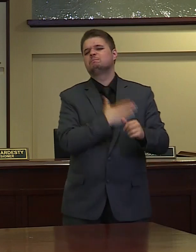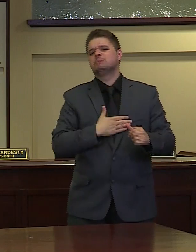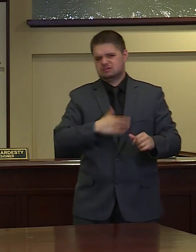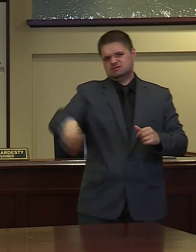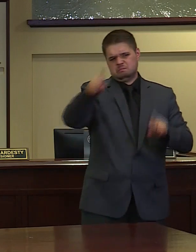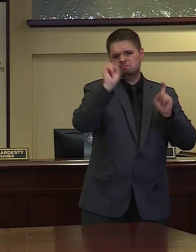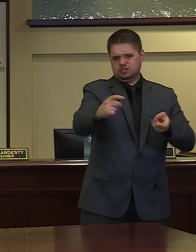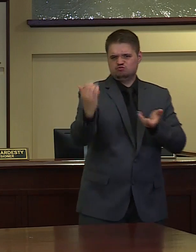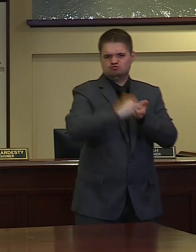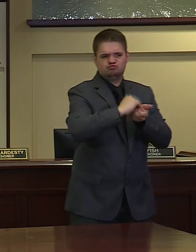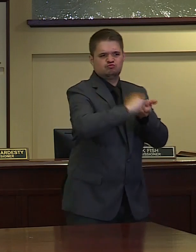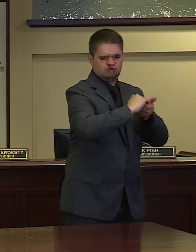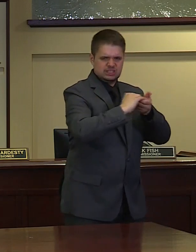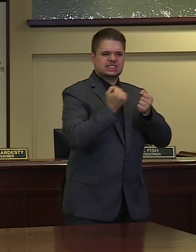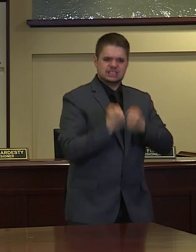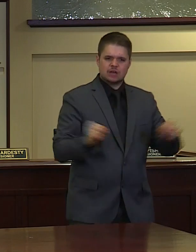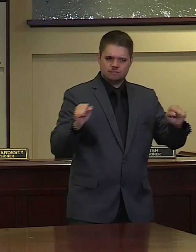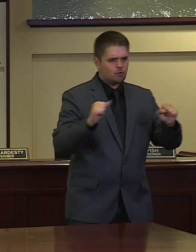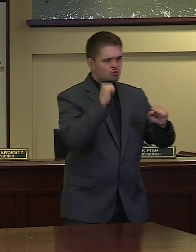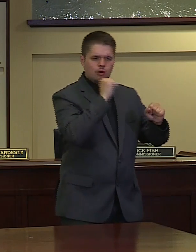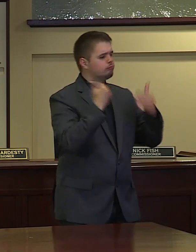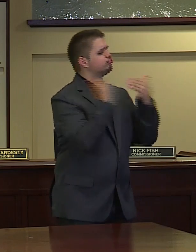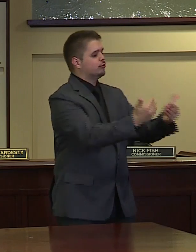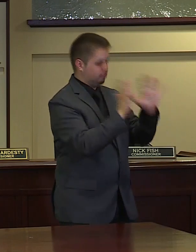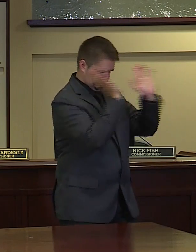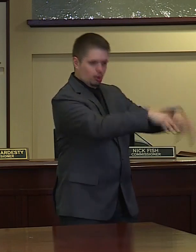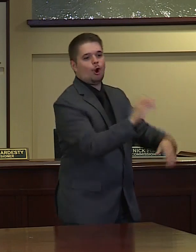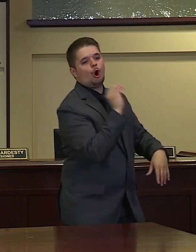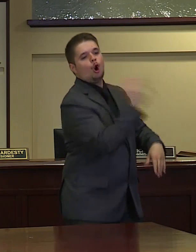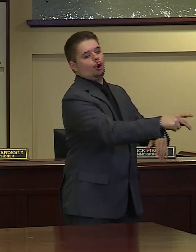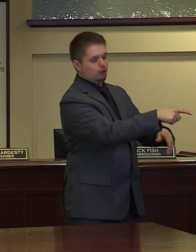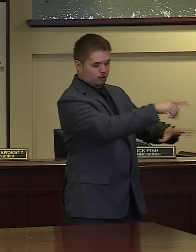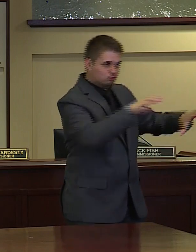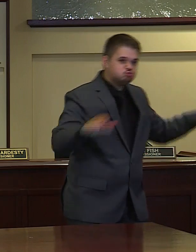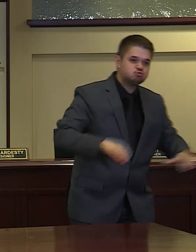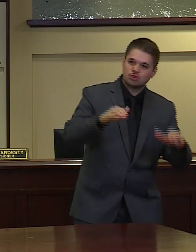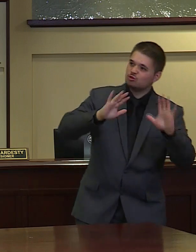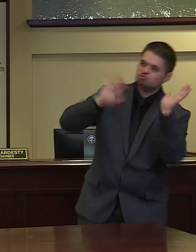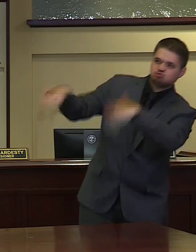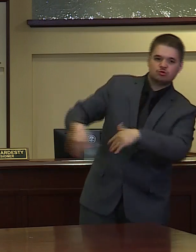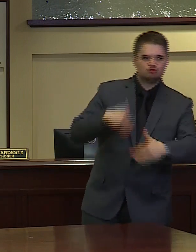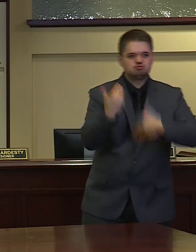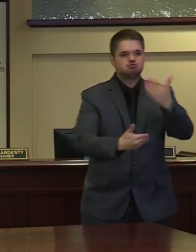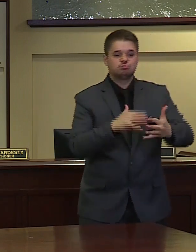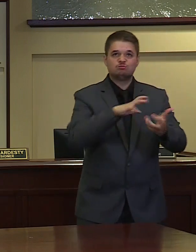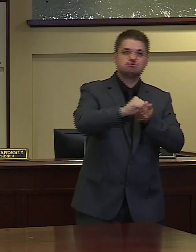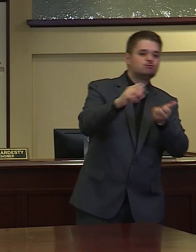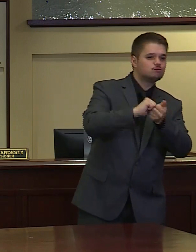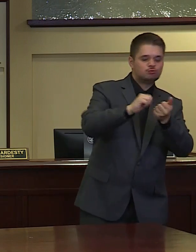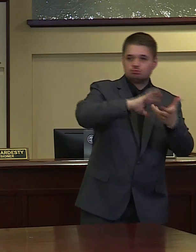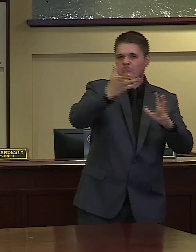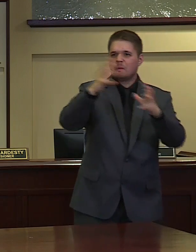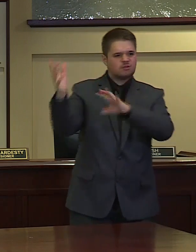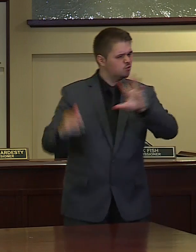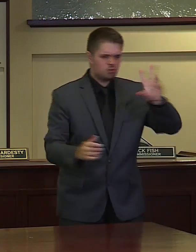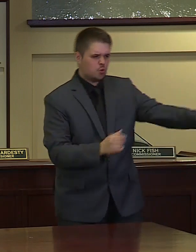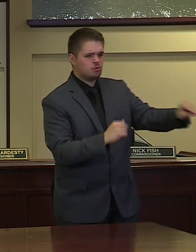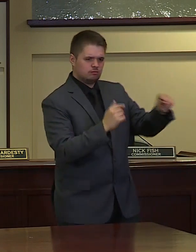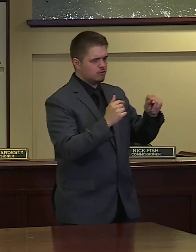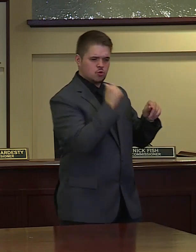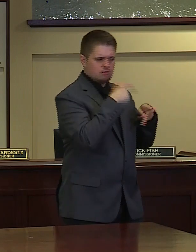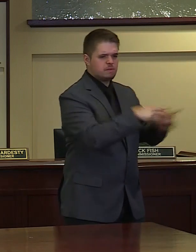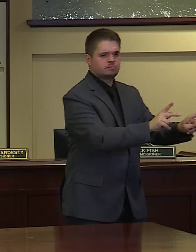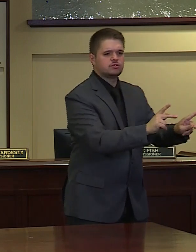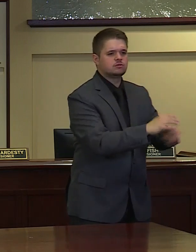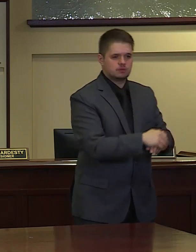permit those who engage in violent acts a pass. To our business community, we know you already have a financial challenge due to the